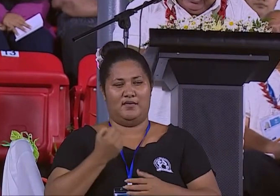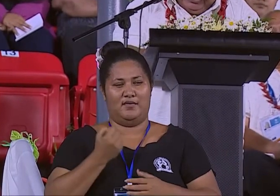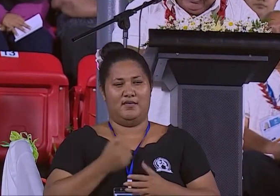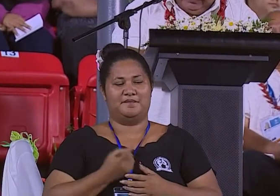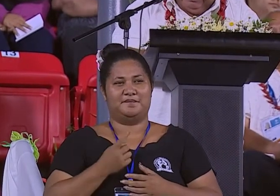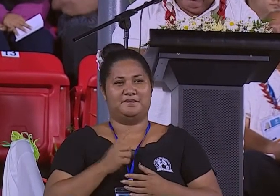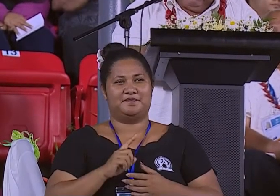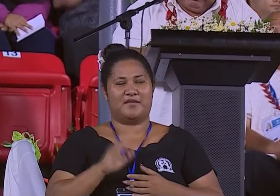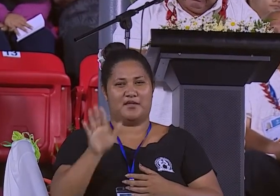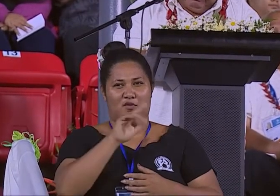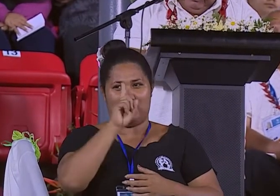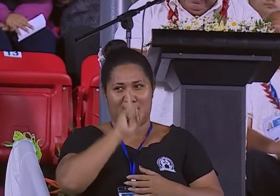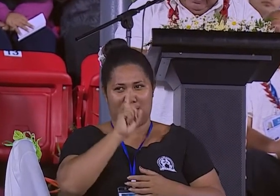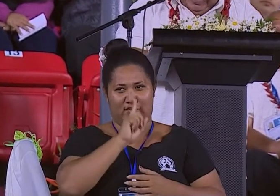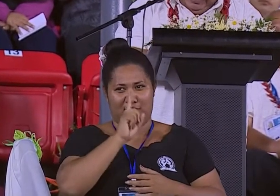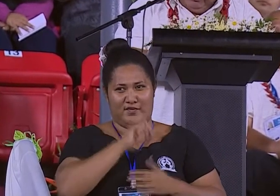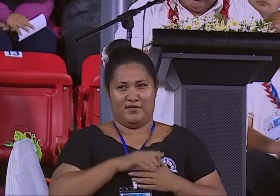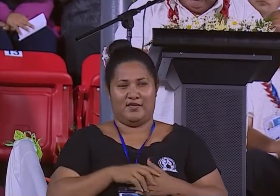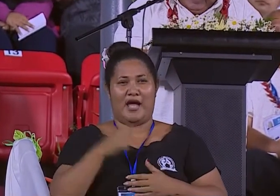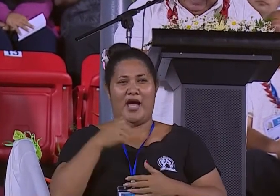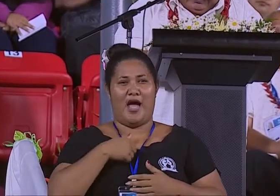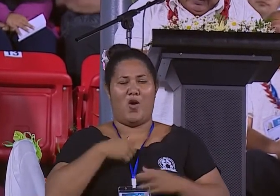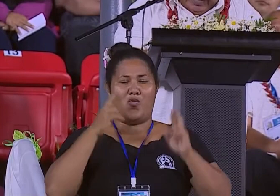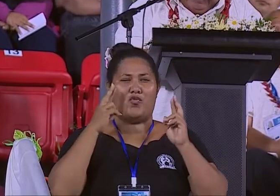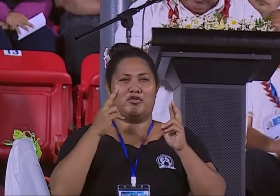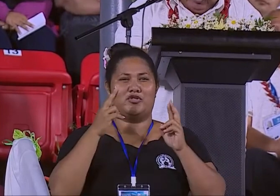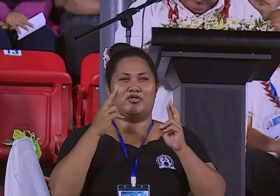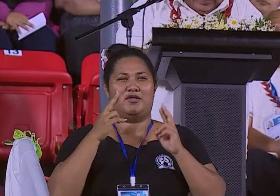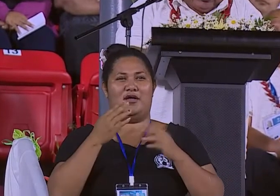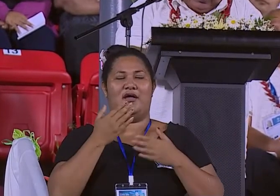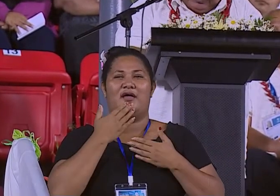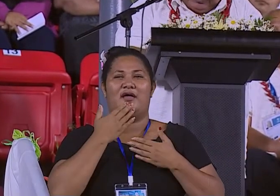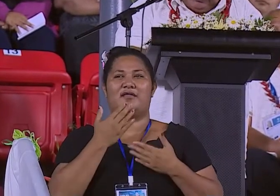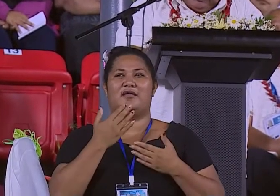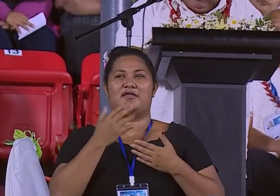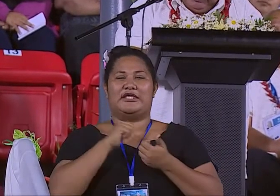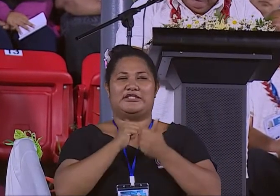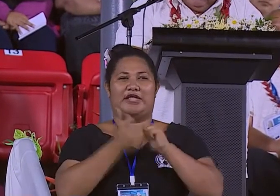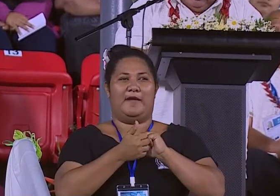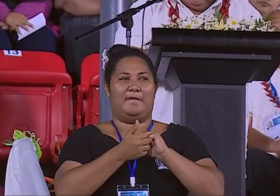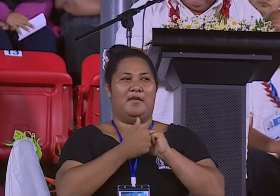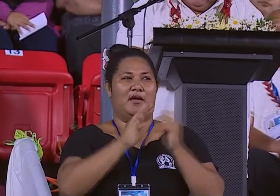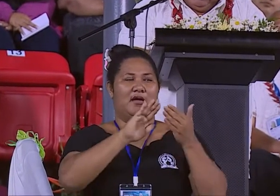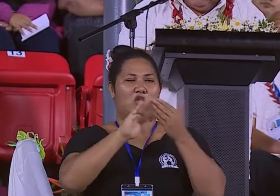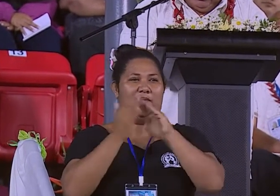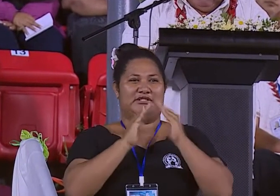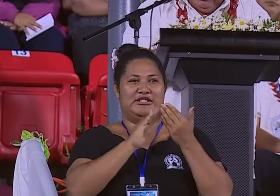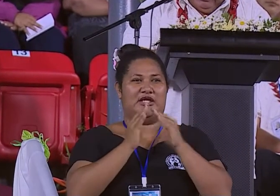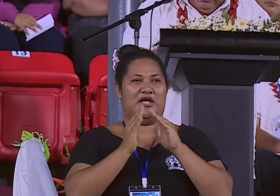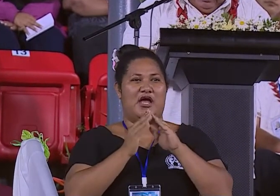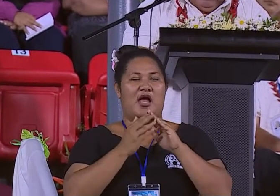Samoa and its people, I wish to thank the organizing